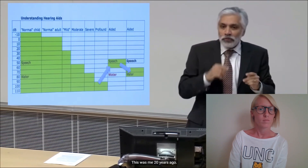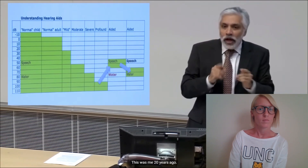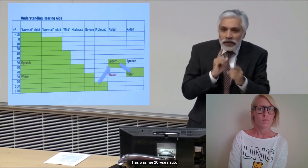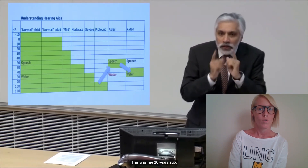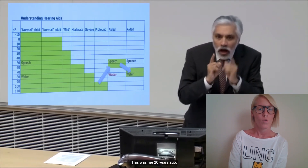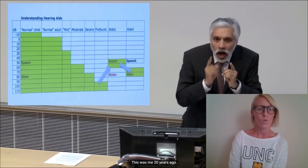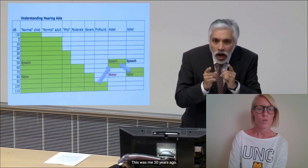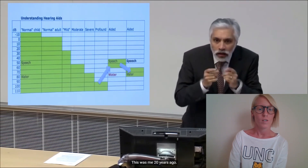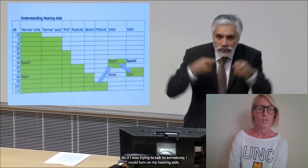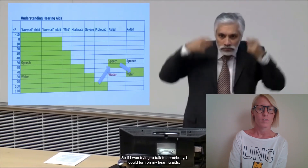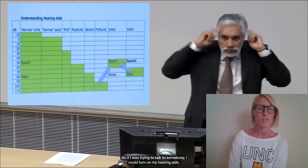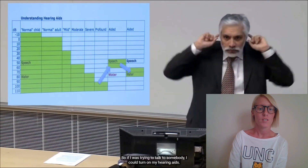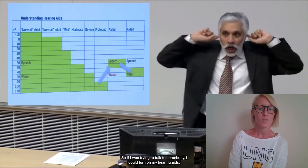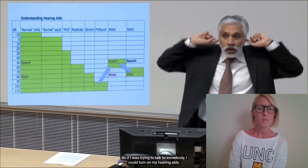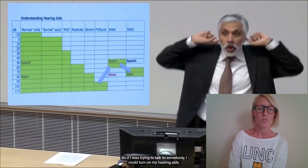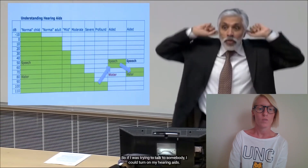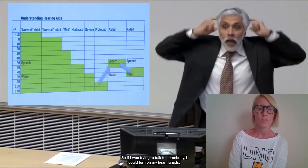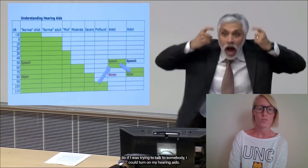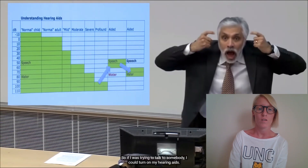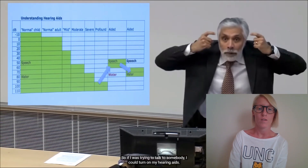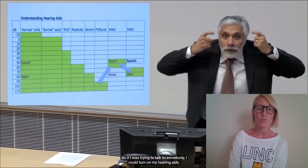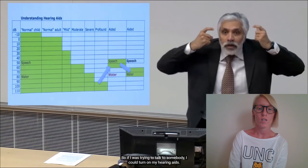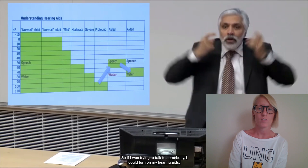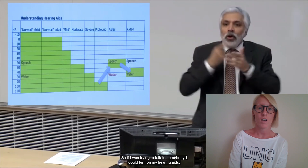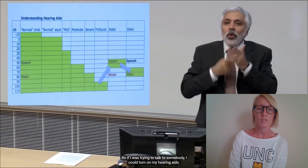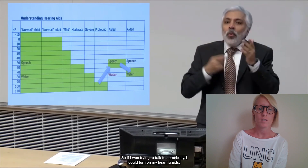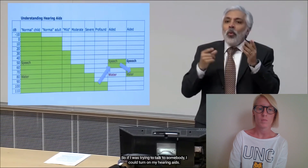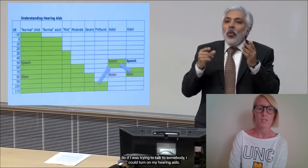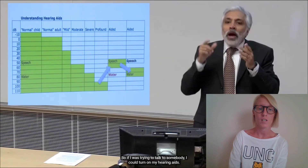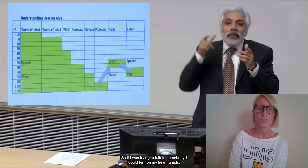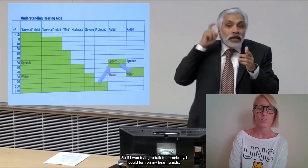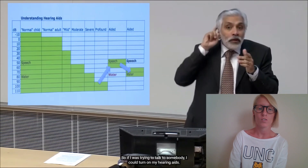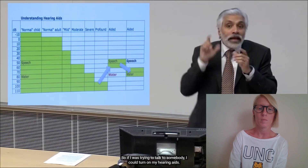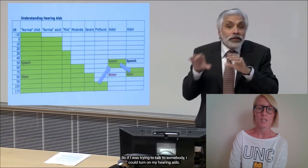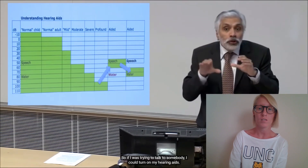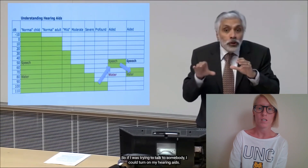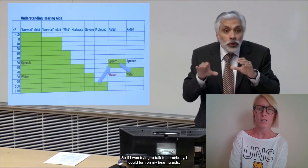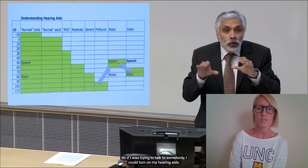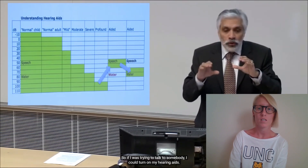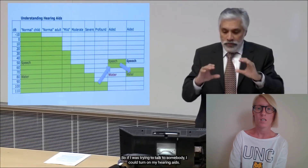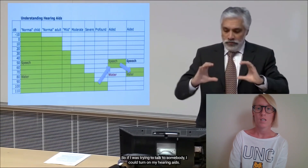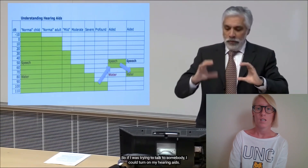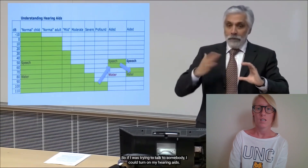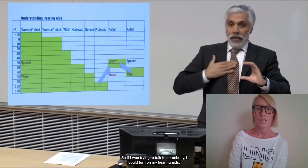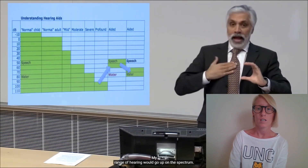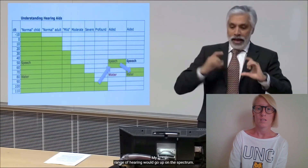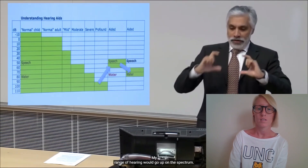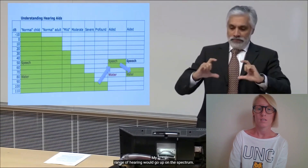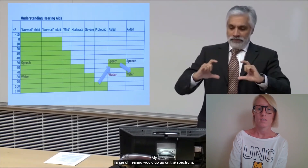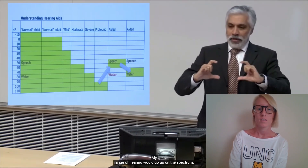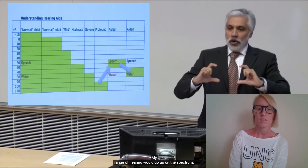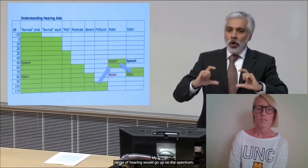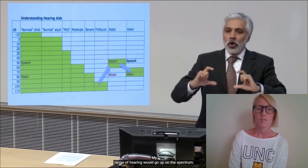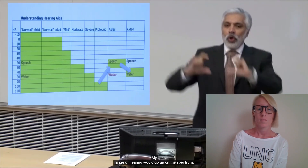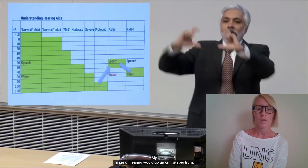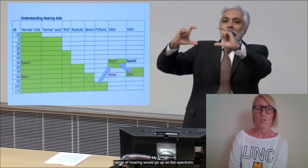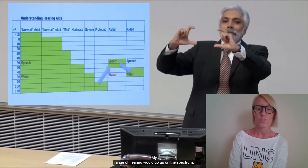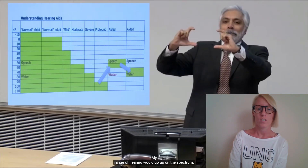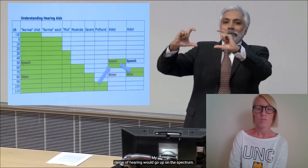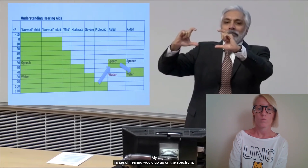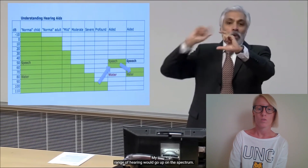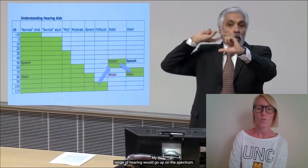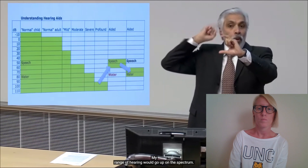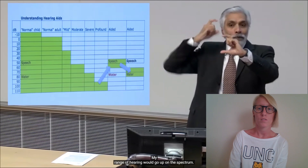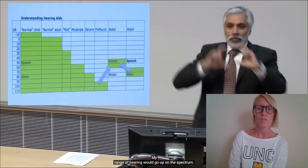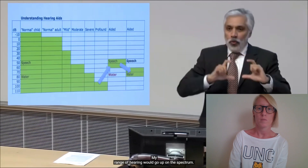ago. So if I was trying to talk to somebody, I could turn on my hearing aids. And my